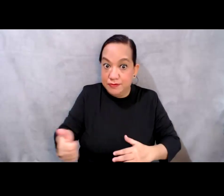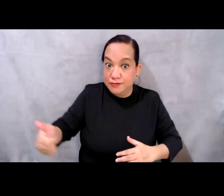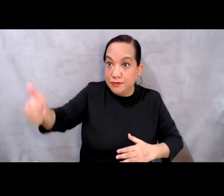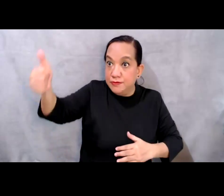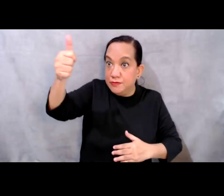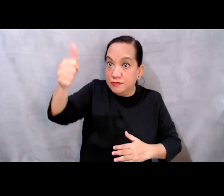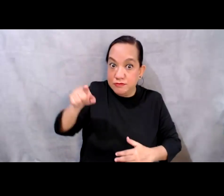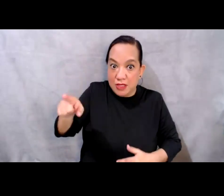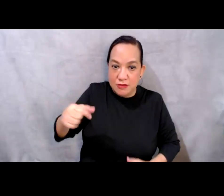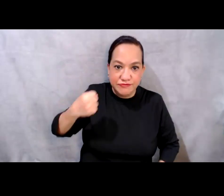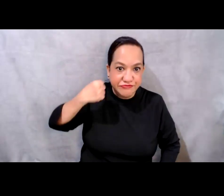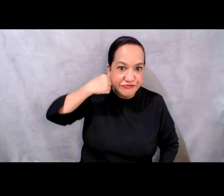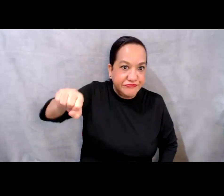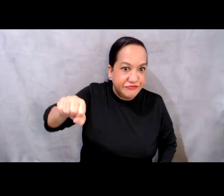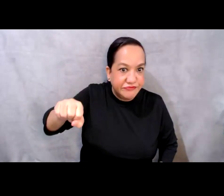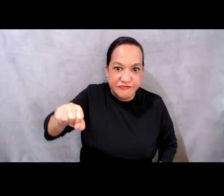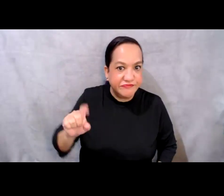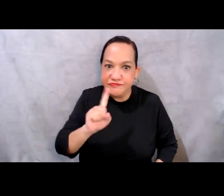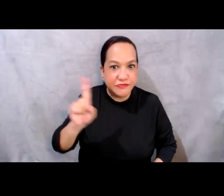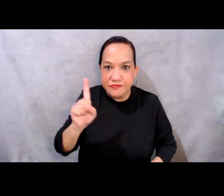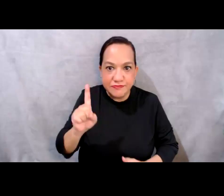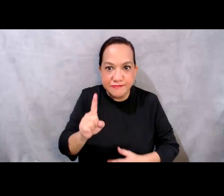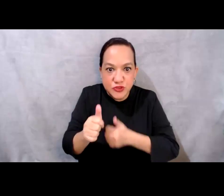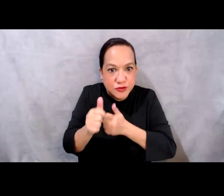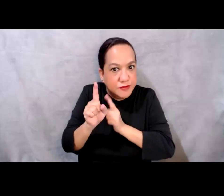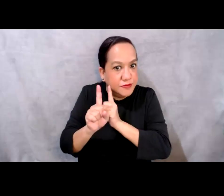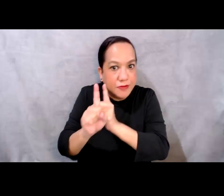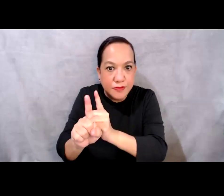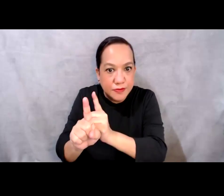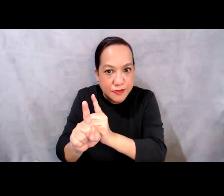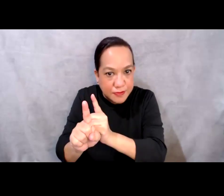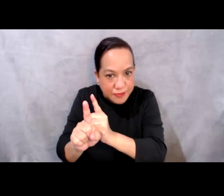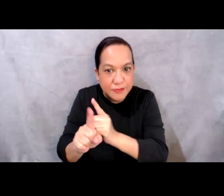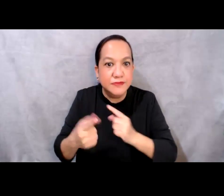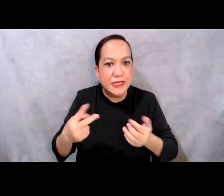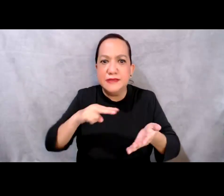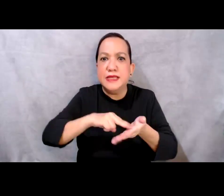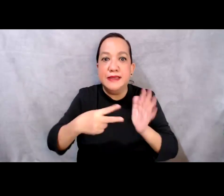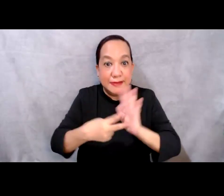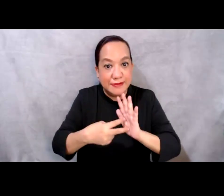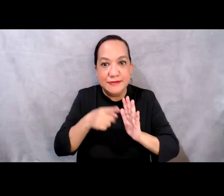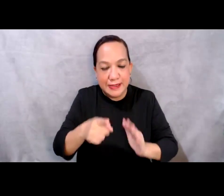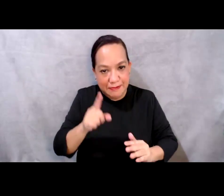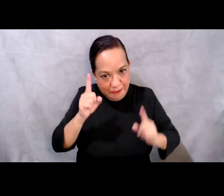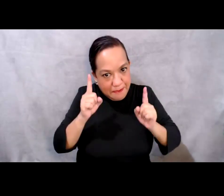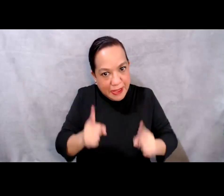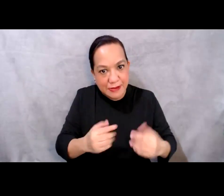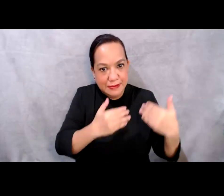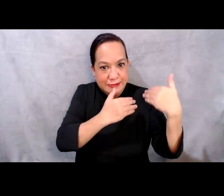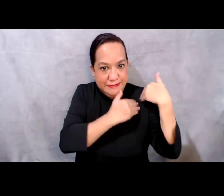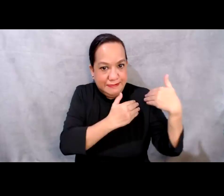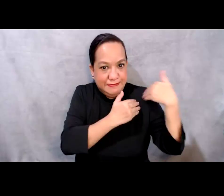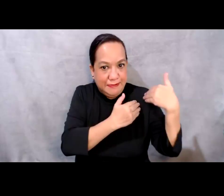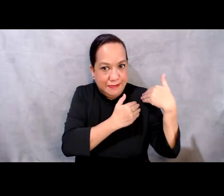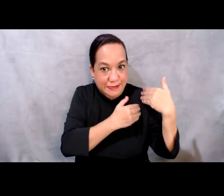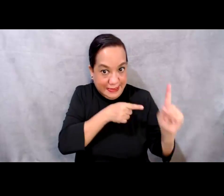standards, the accountability mechanism, the safeguards, must provide for corrective actions.